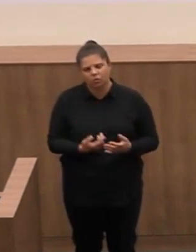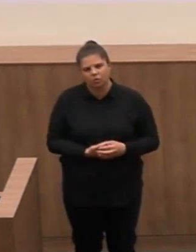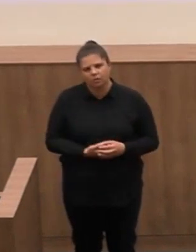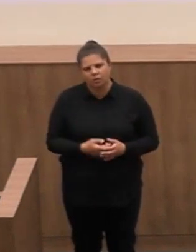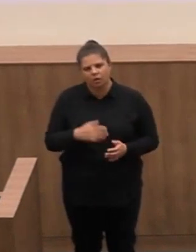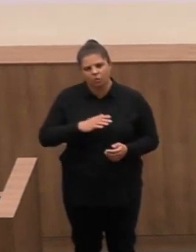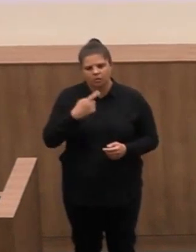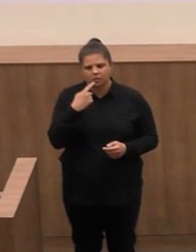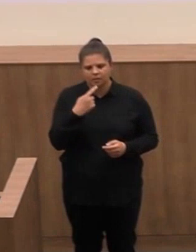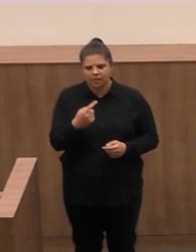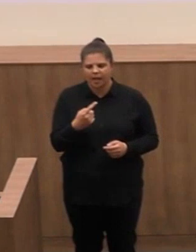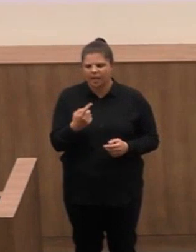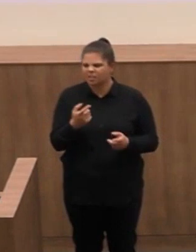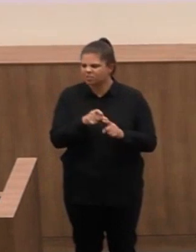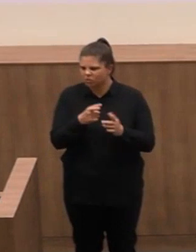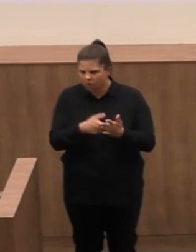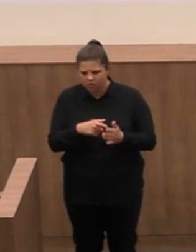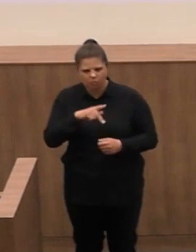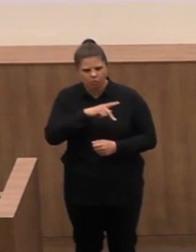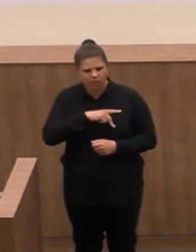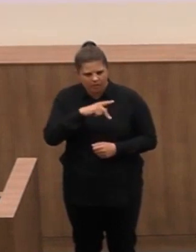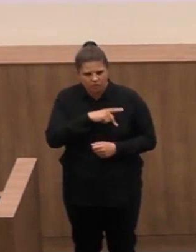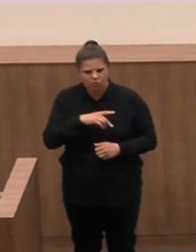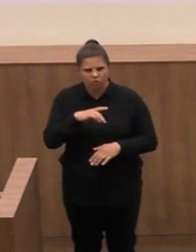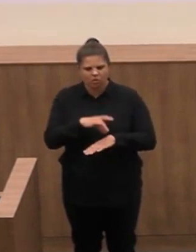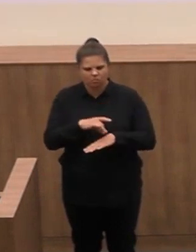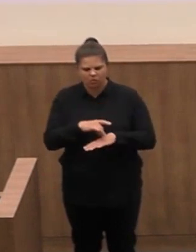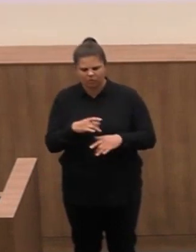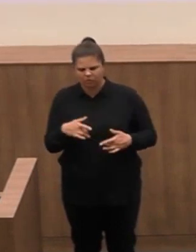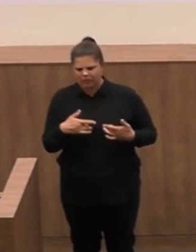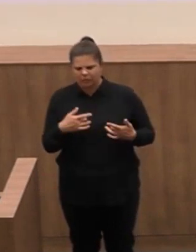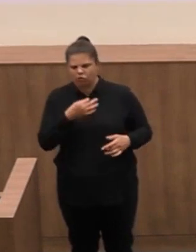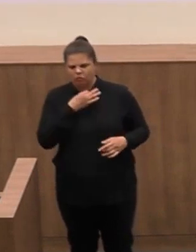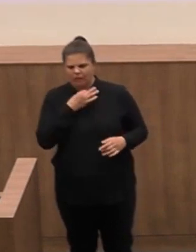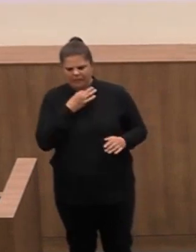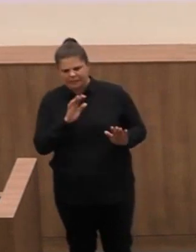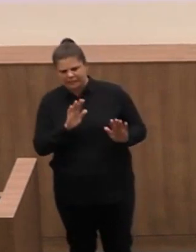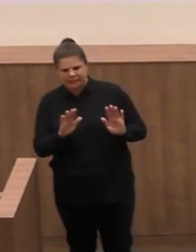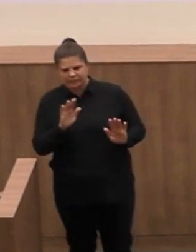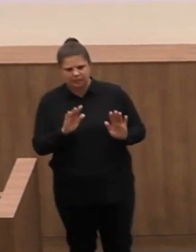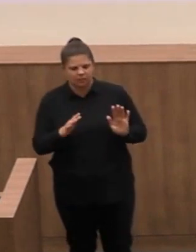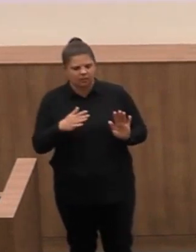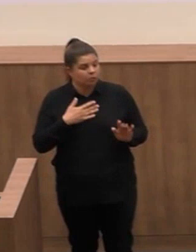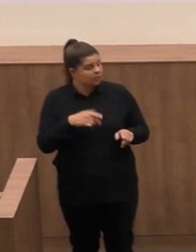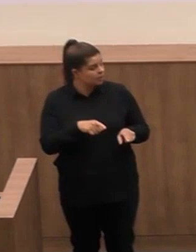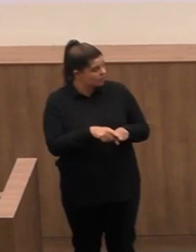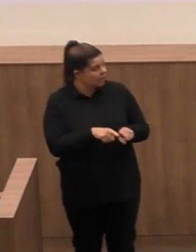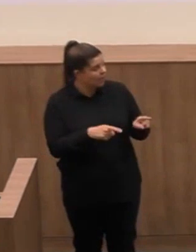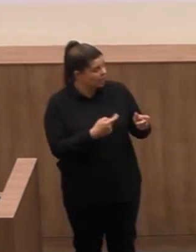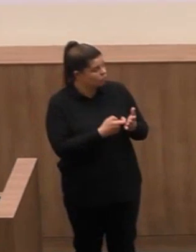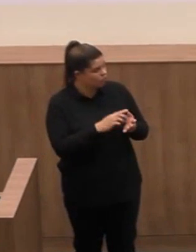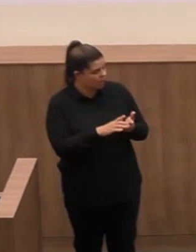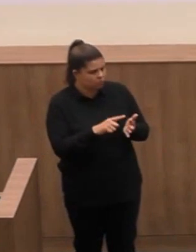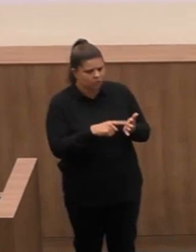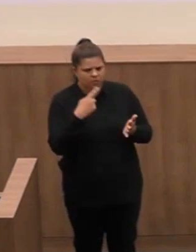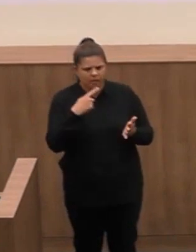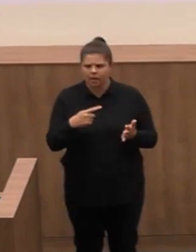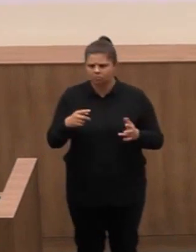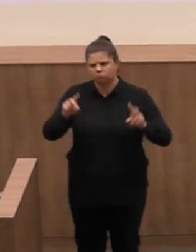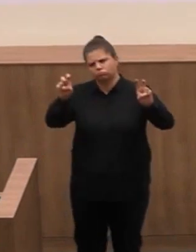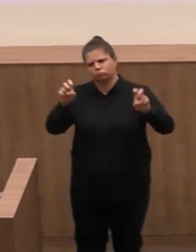in the hospital, we're probably a bit risk averse, and coming from the tenets that Rachel has mentioned about doing no harm,